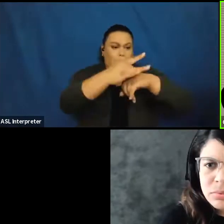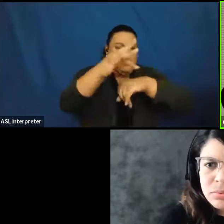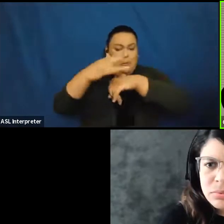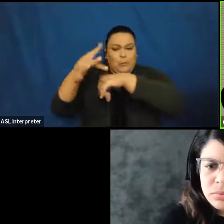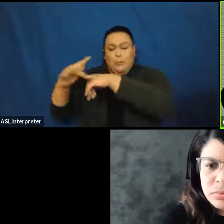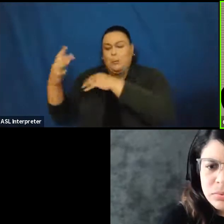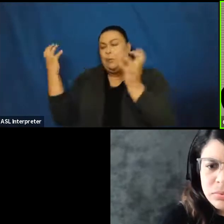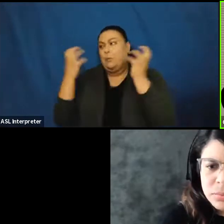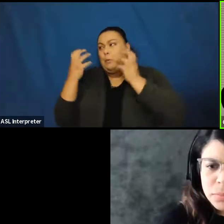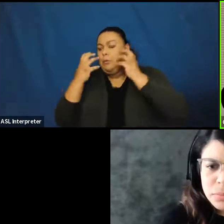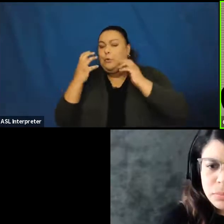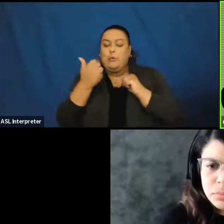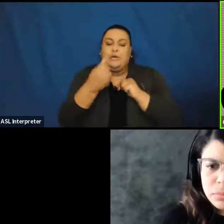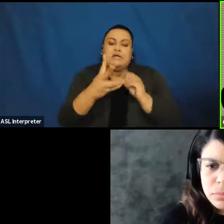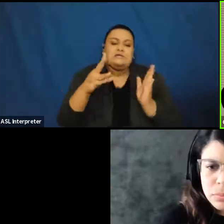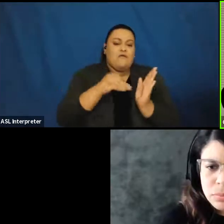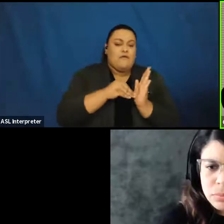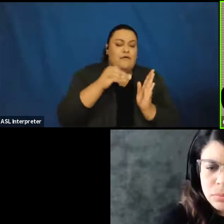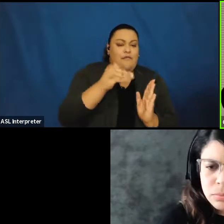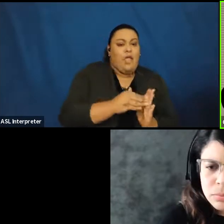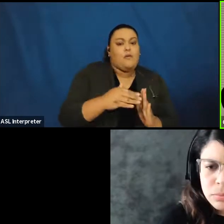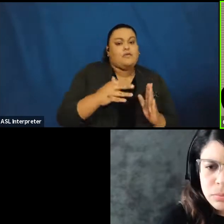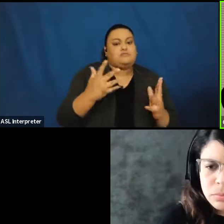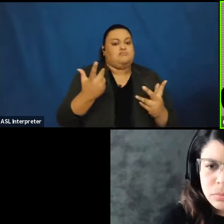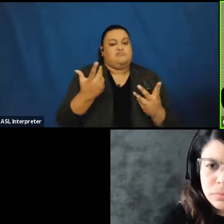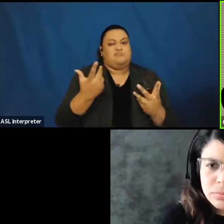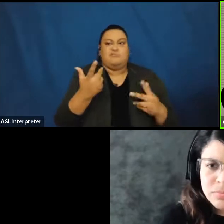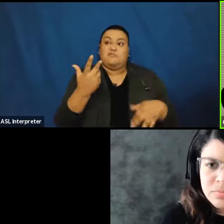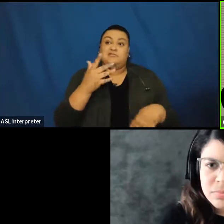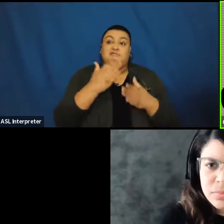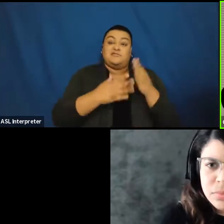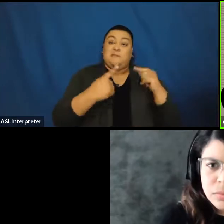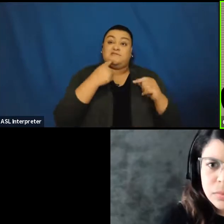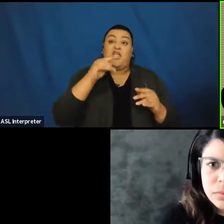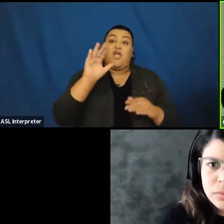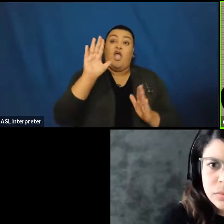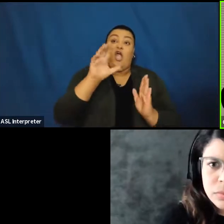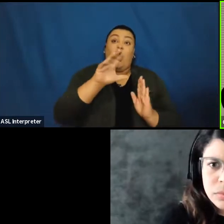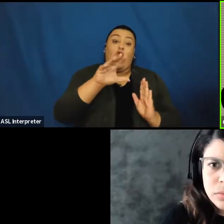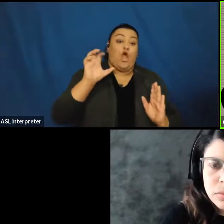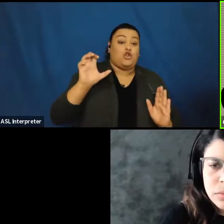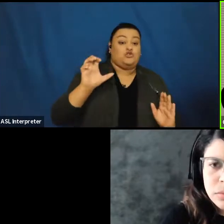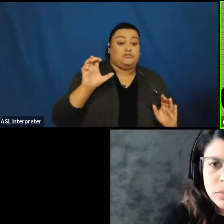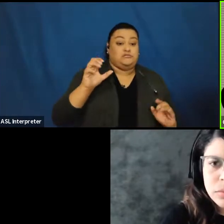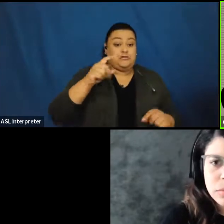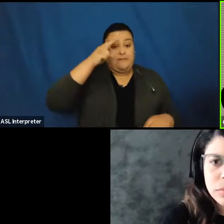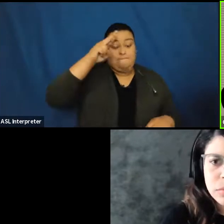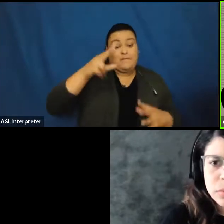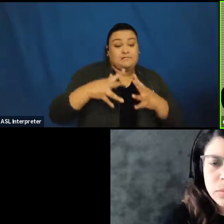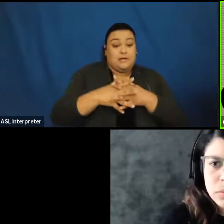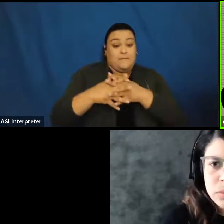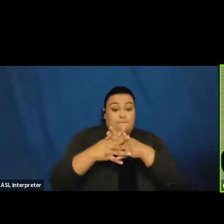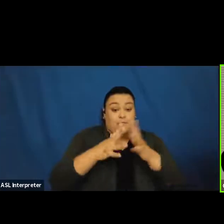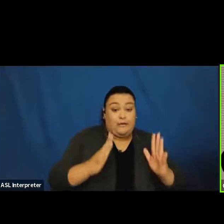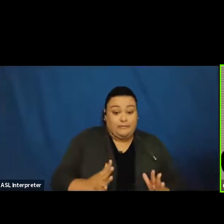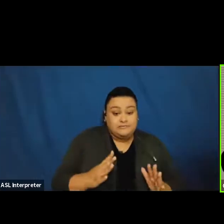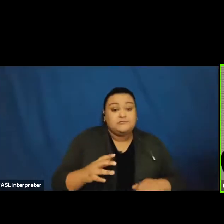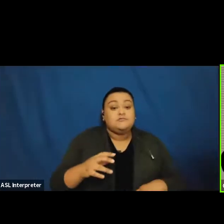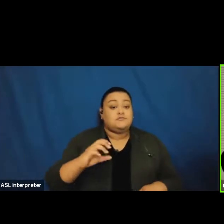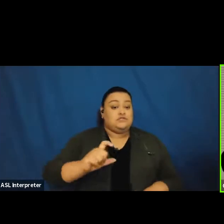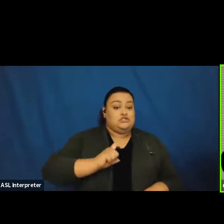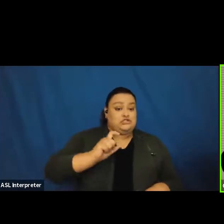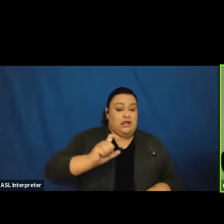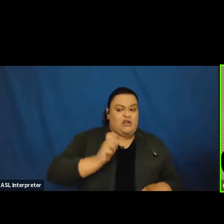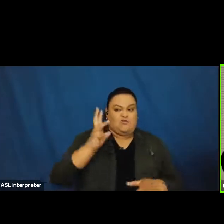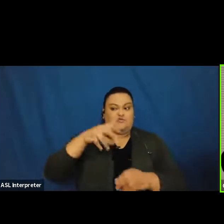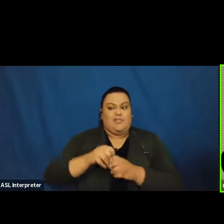of from some say maybe hundreds of Mexican Americans, Chicanos. In higher